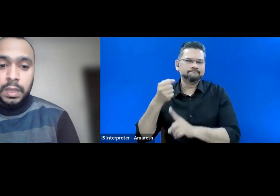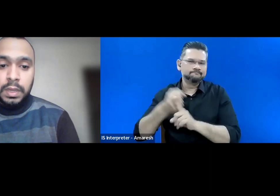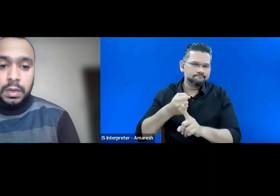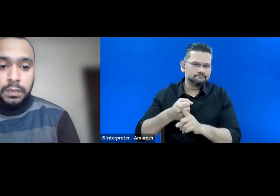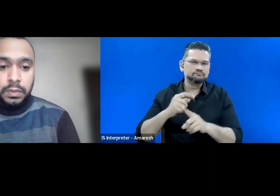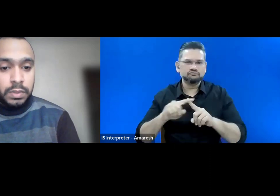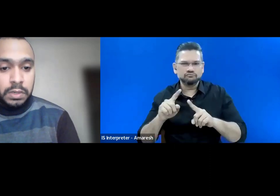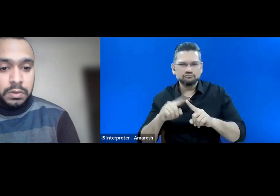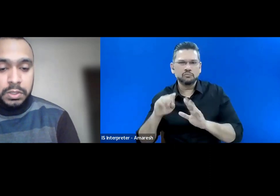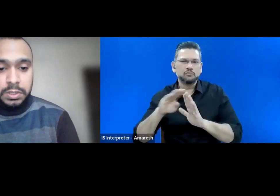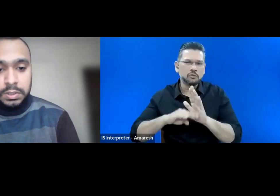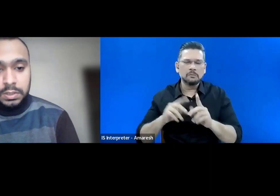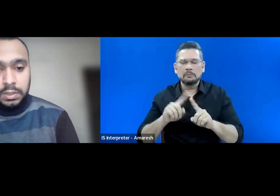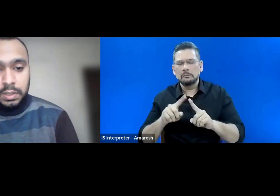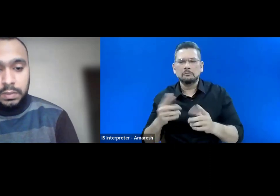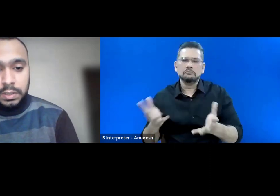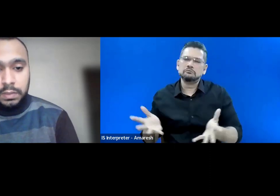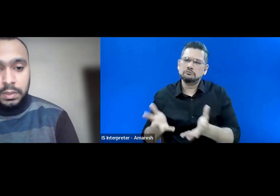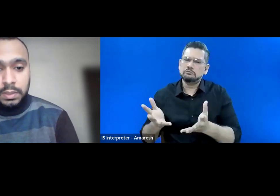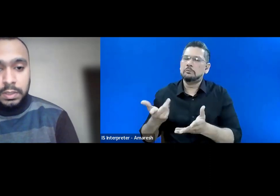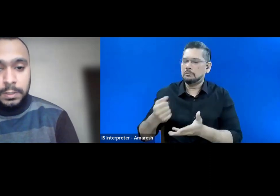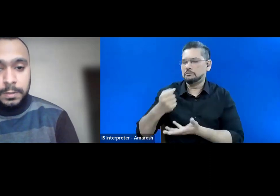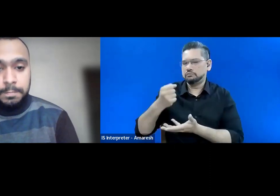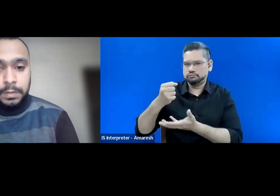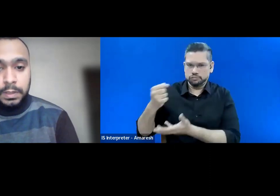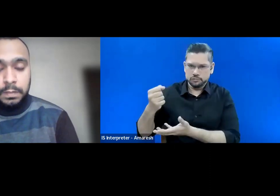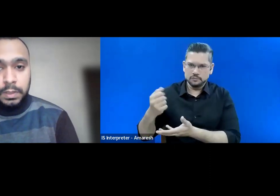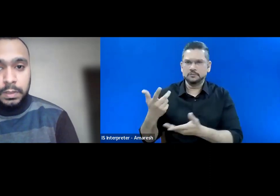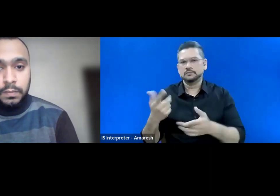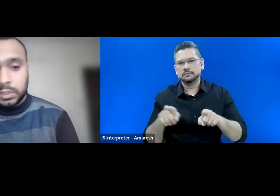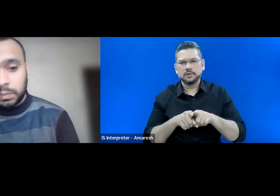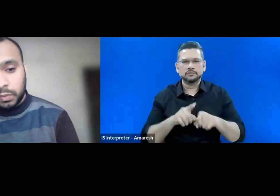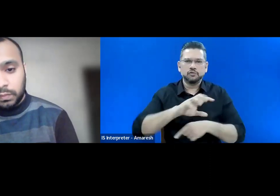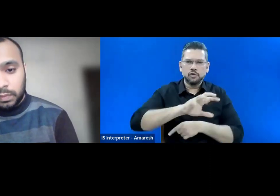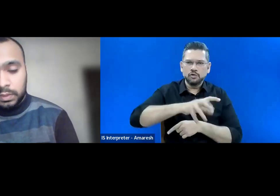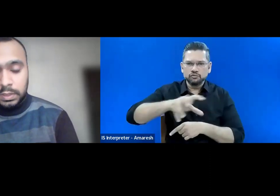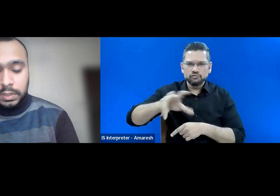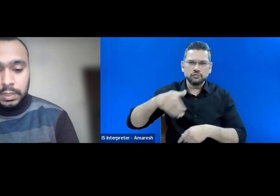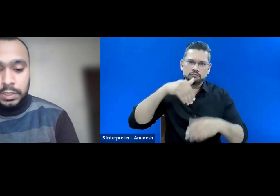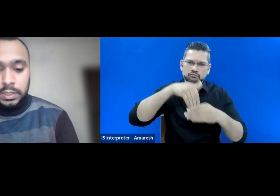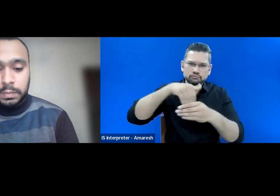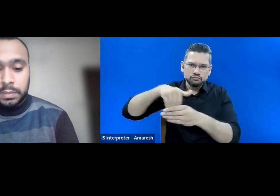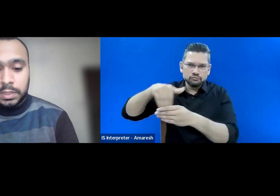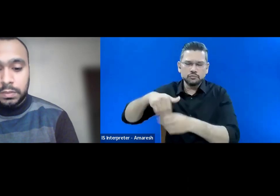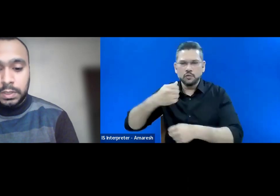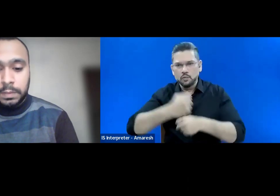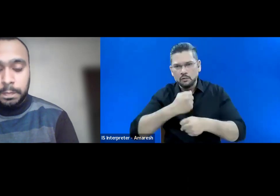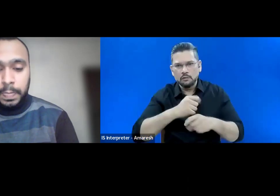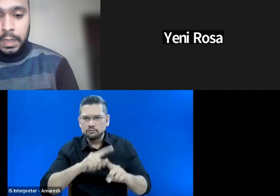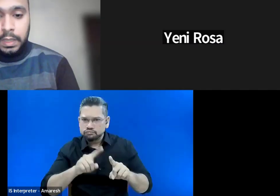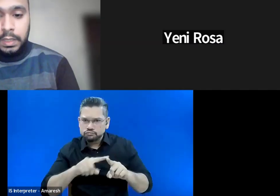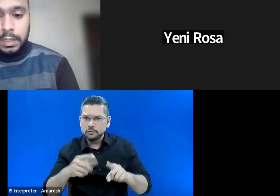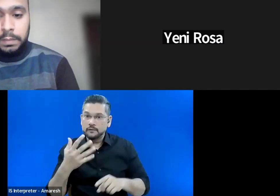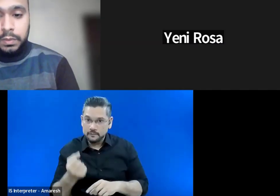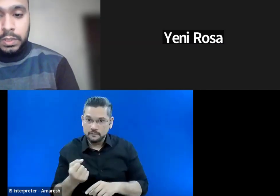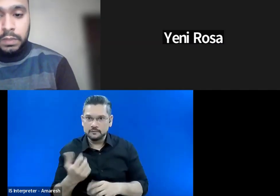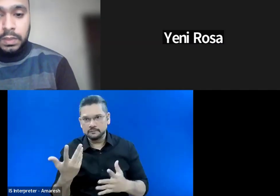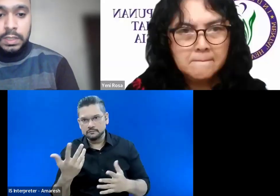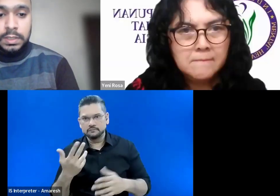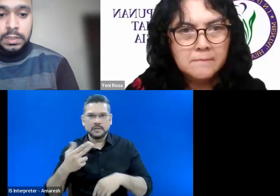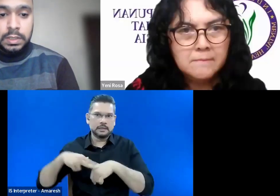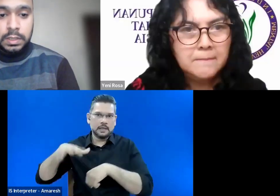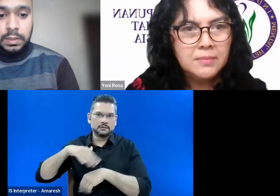level. We do country missions with our with the support of our national members. We